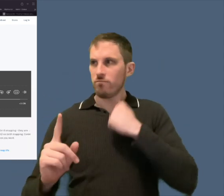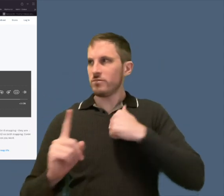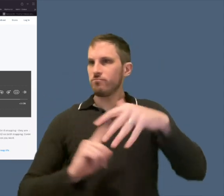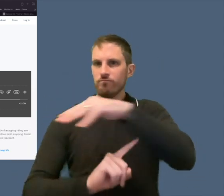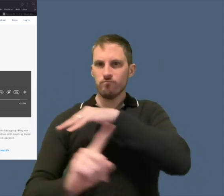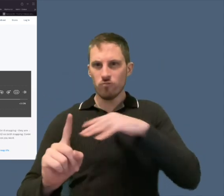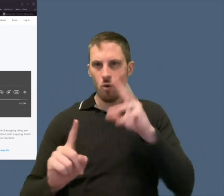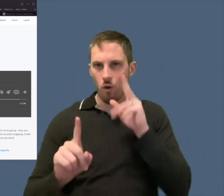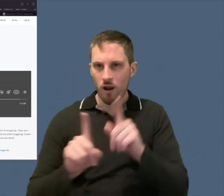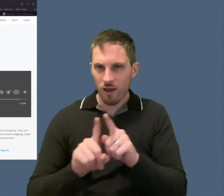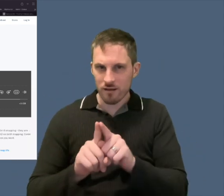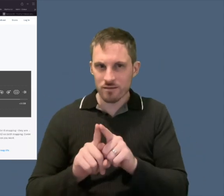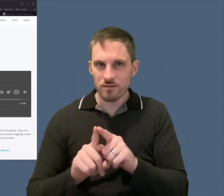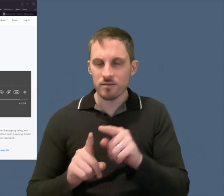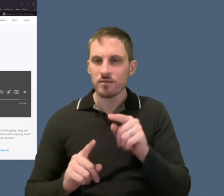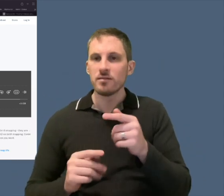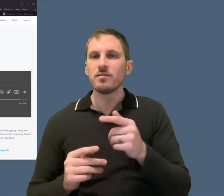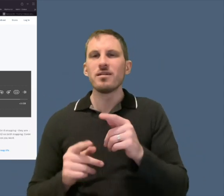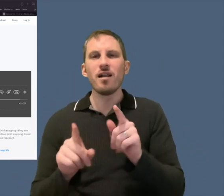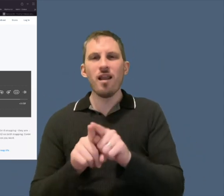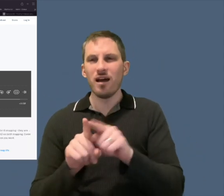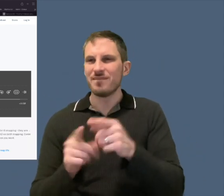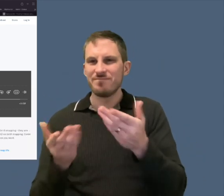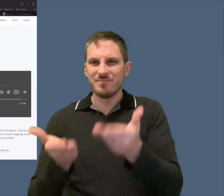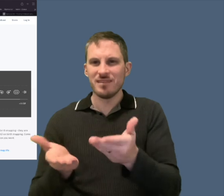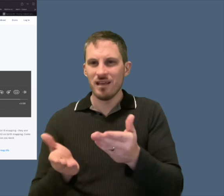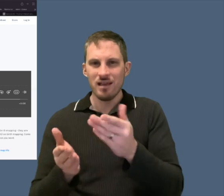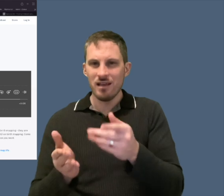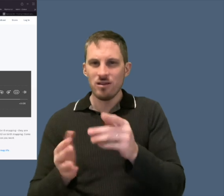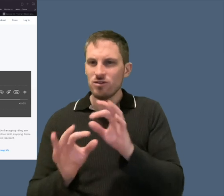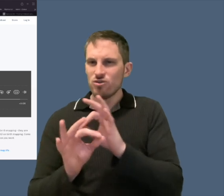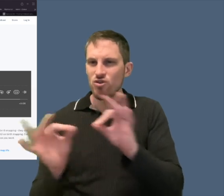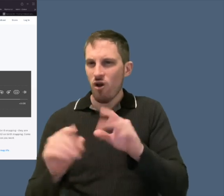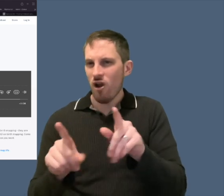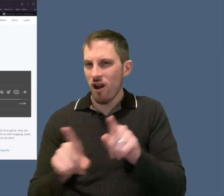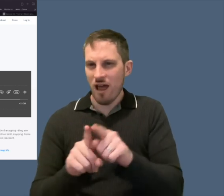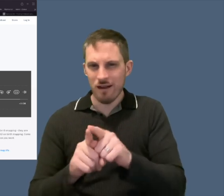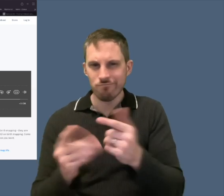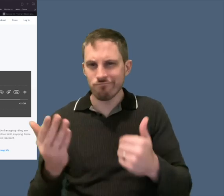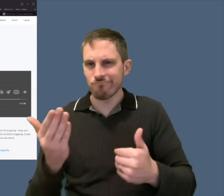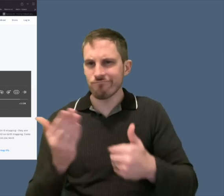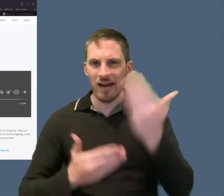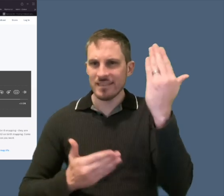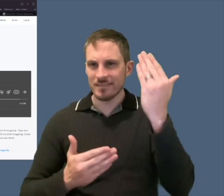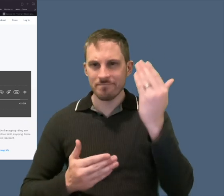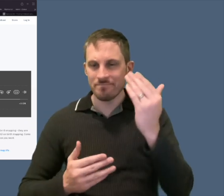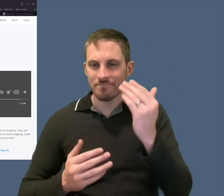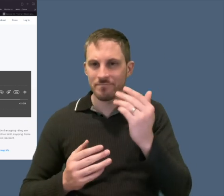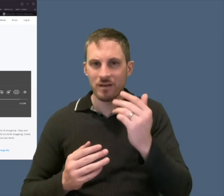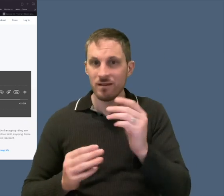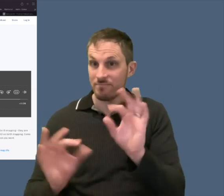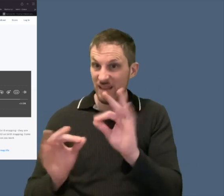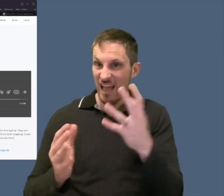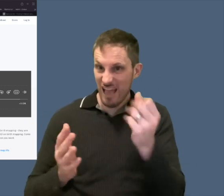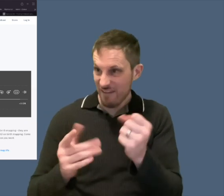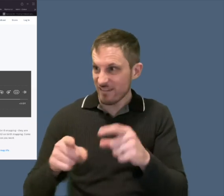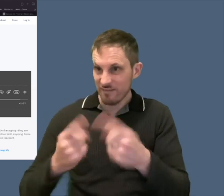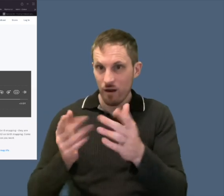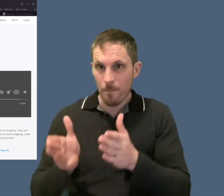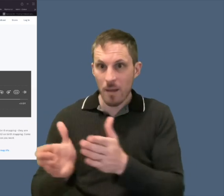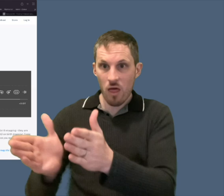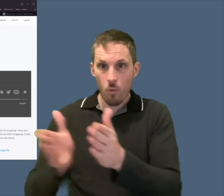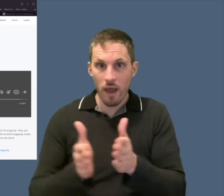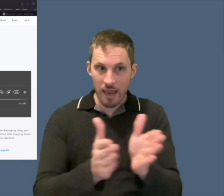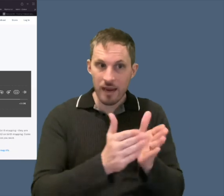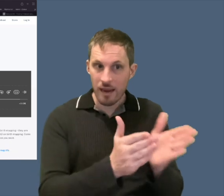not spaghetti. It's not some random thing and anything could happen. There are pathways, and we can